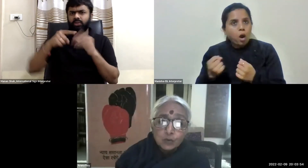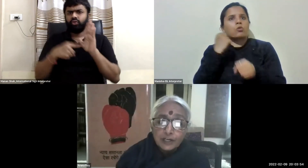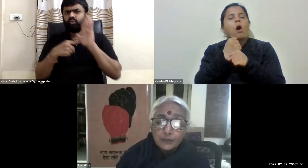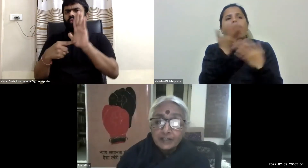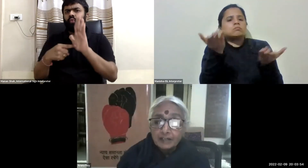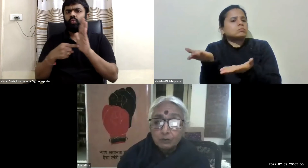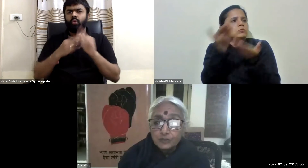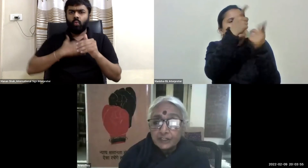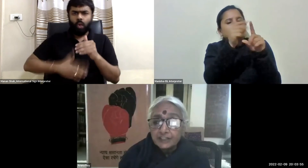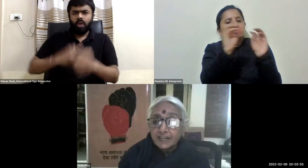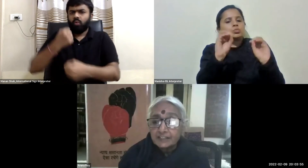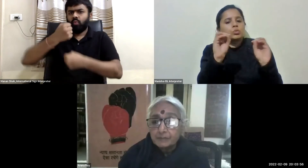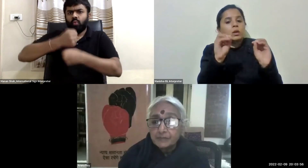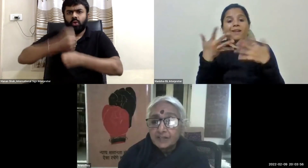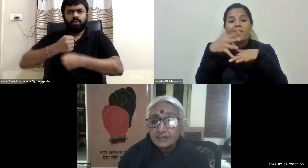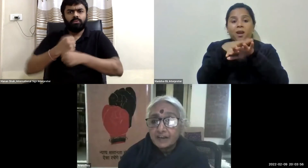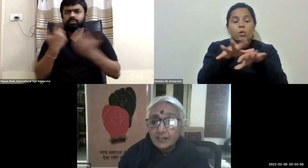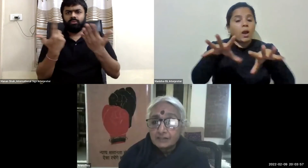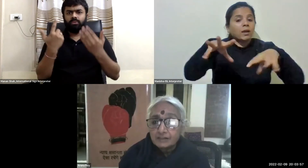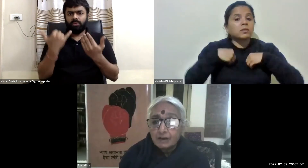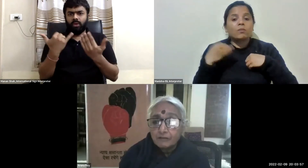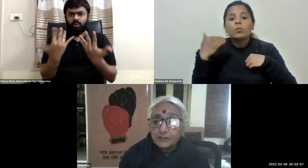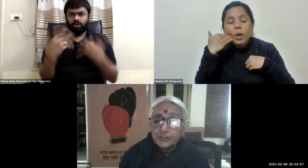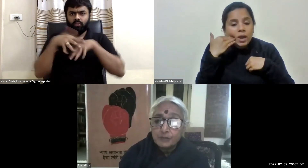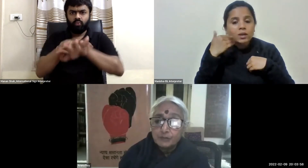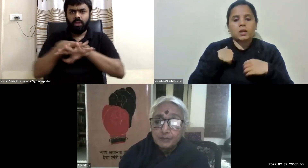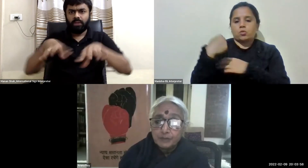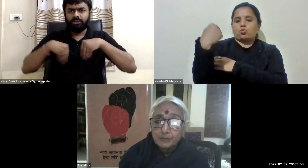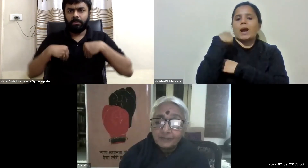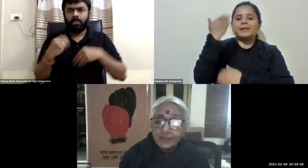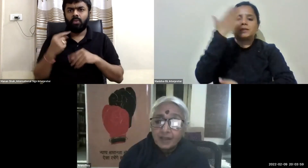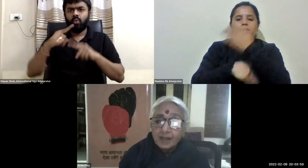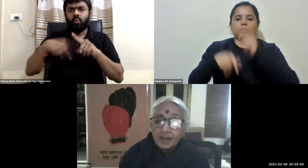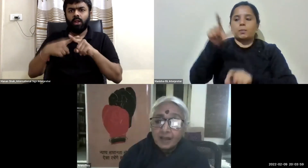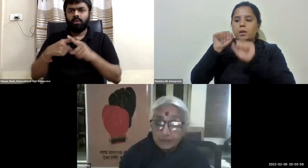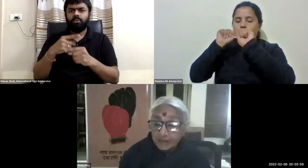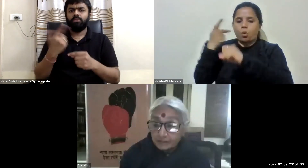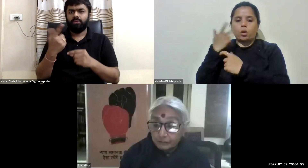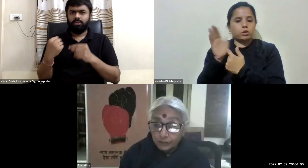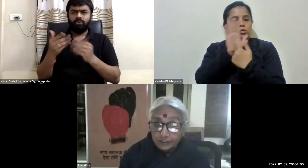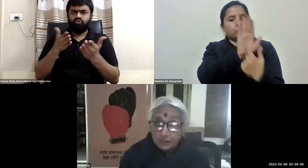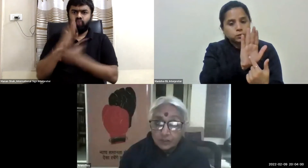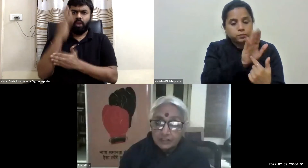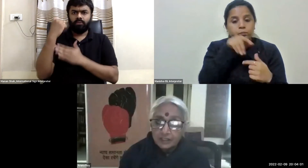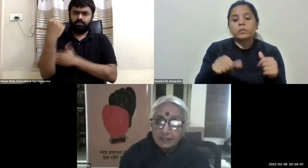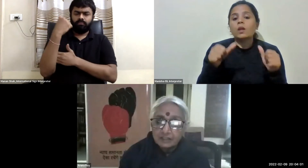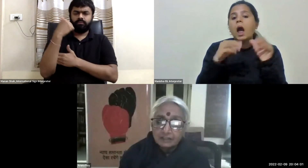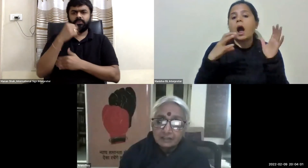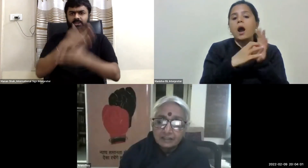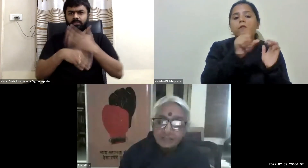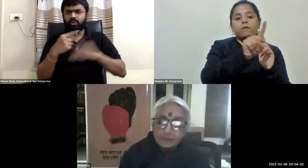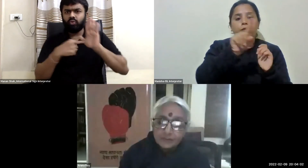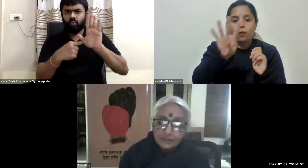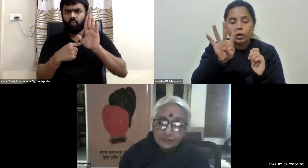It is only when inclusion gets accepted as a right of the disabled people, upheld by Article 14 equality and